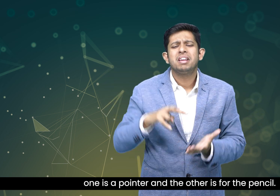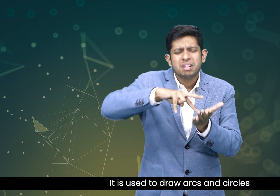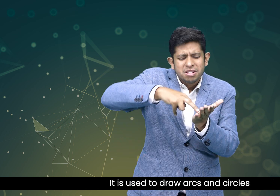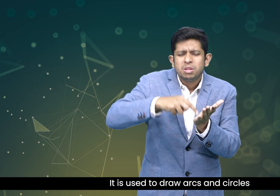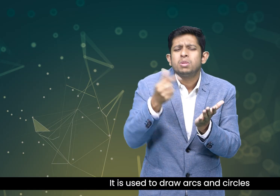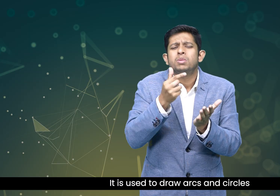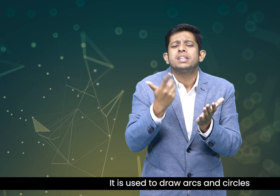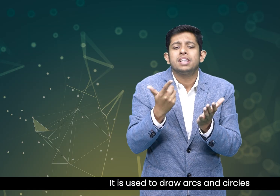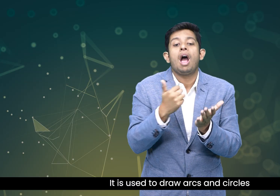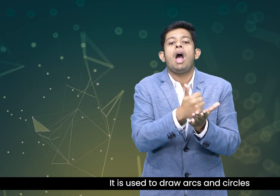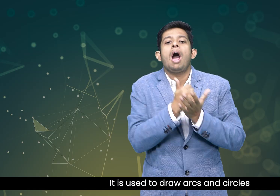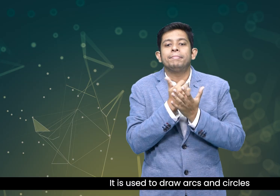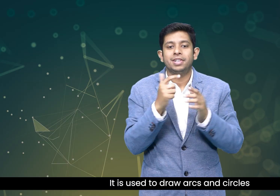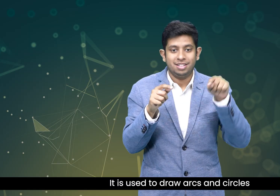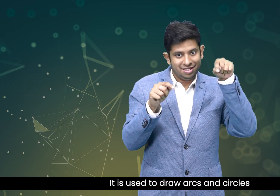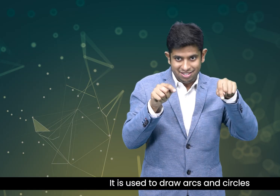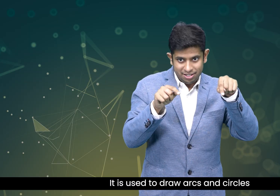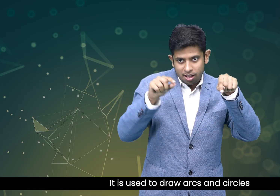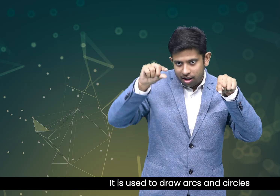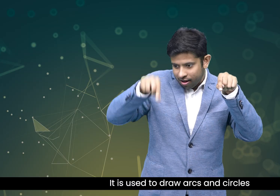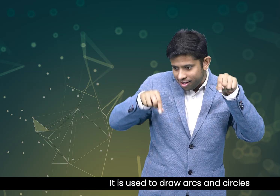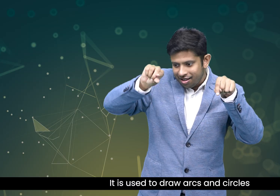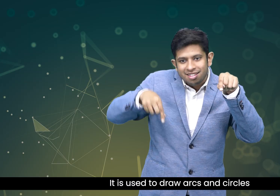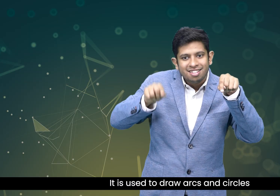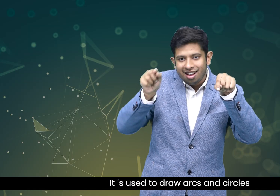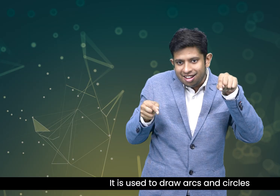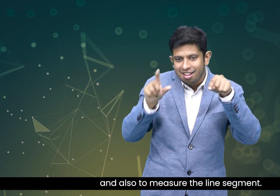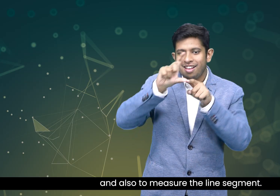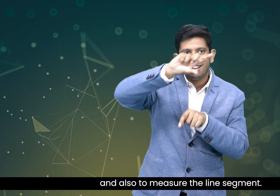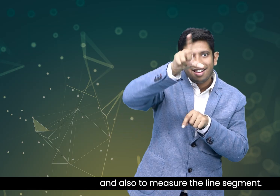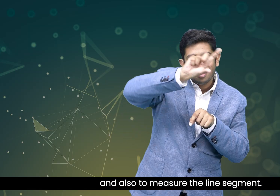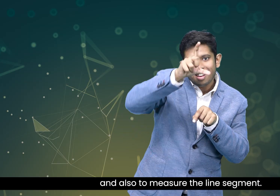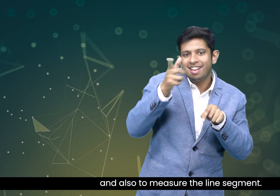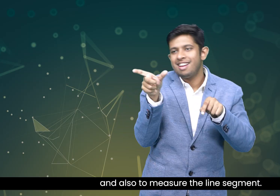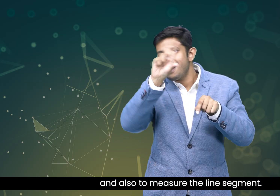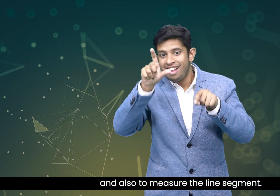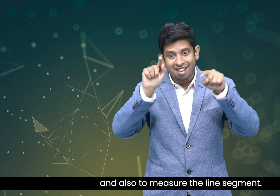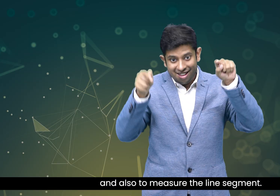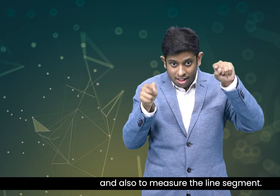It is used to draw arcs and circles and also to measure the line segment.